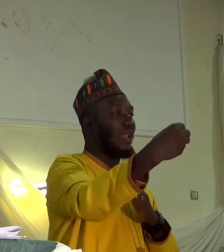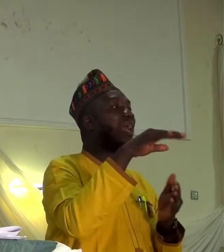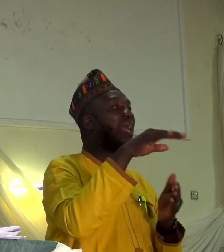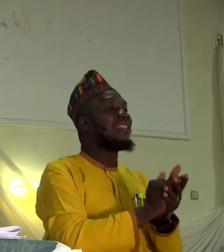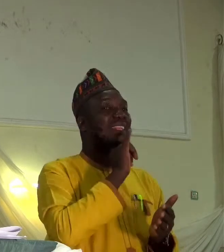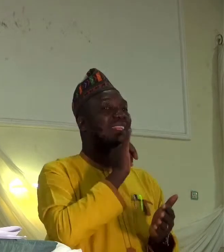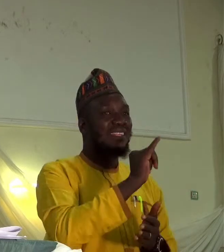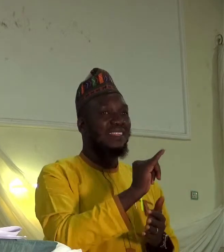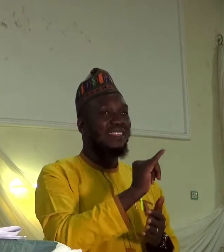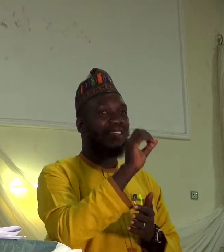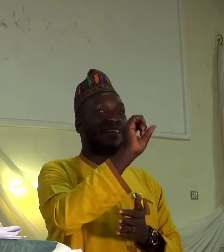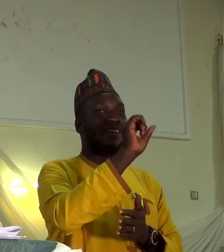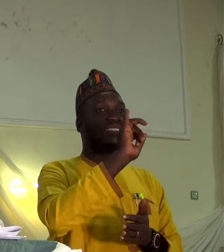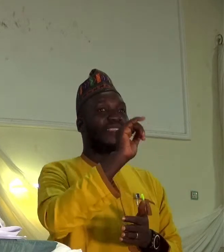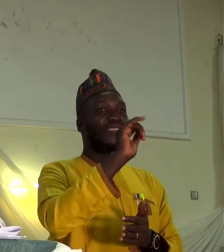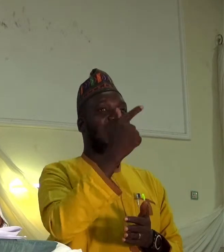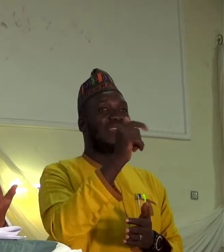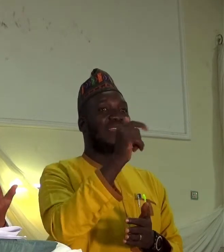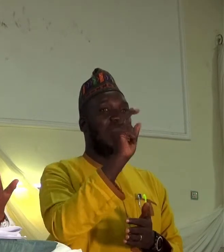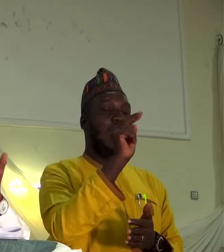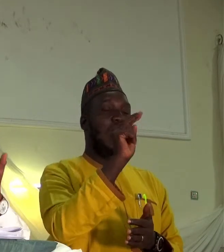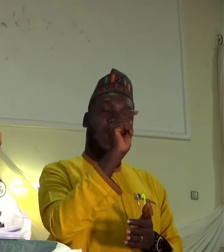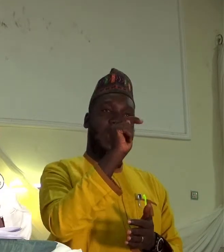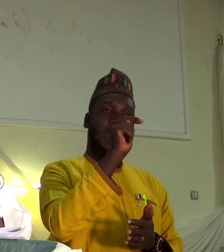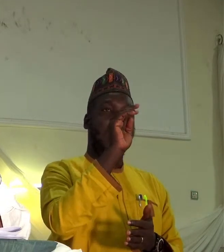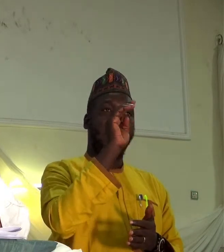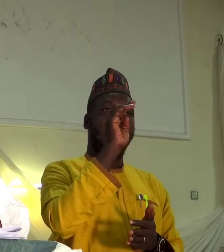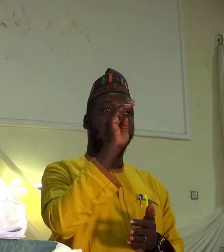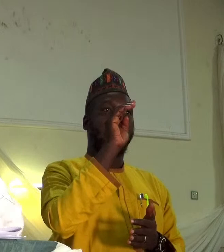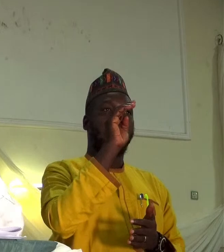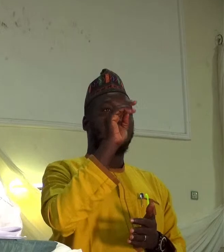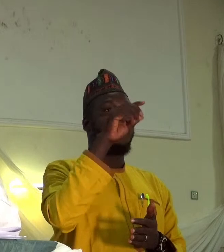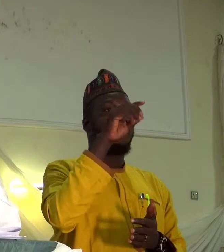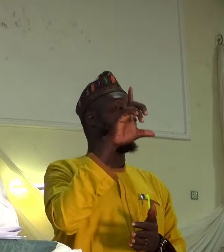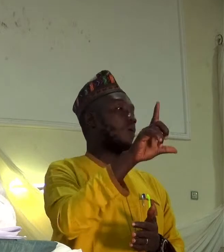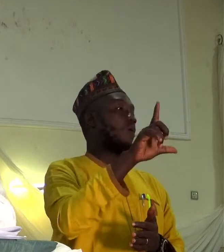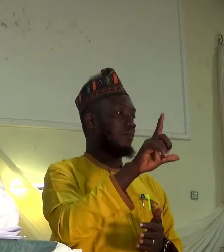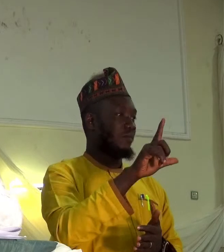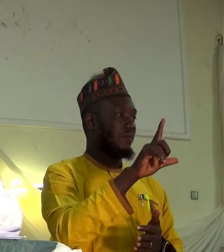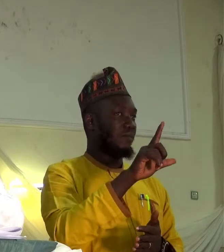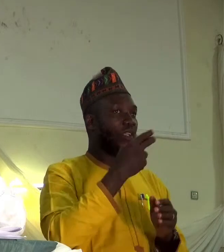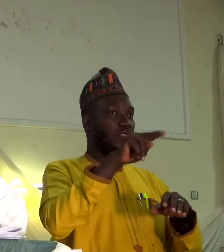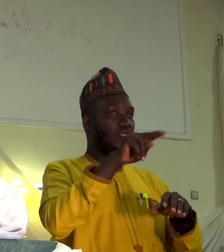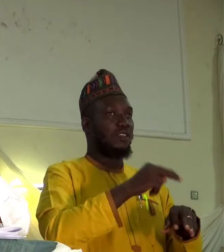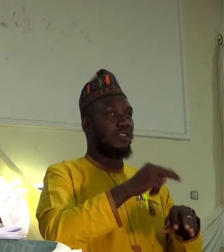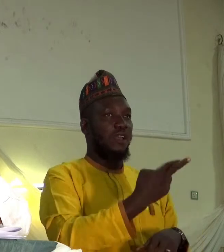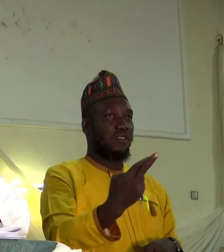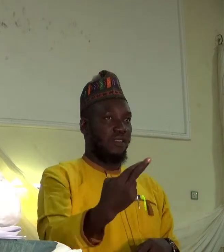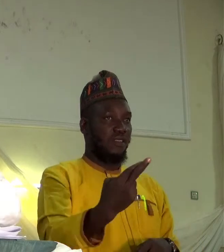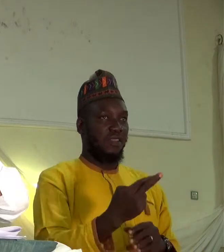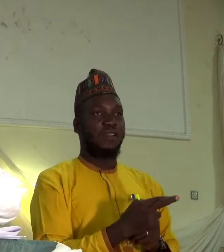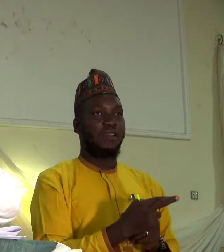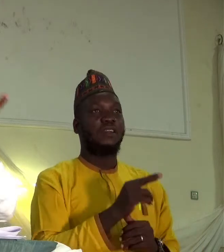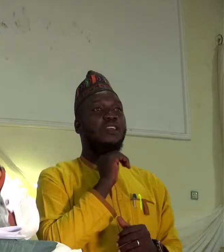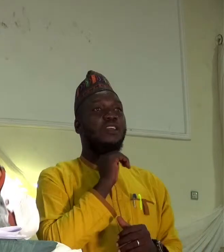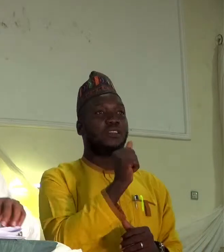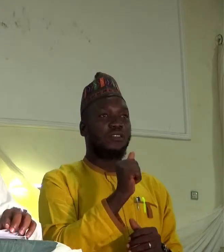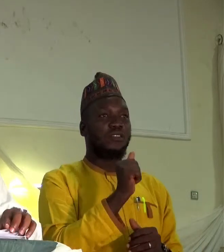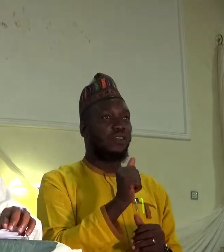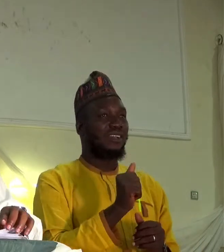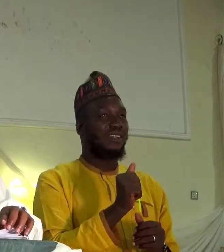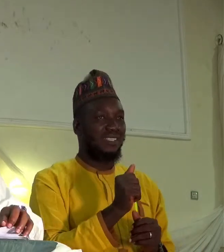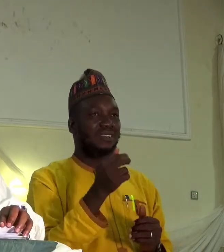That is Singapore for you. For a small country with few natural resources, Singapore's economic accession is nothing short of